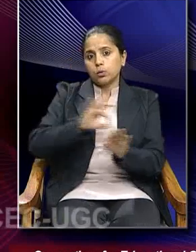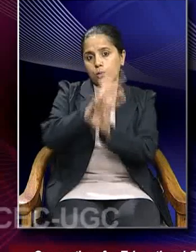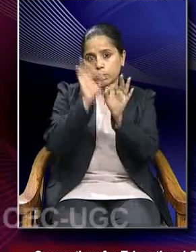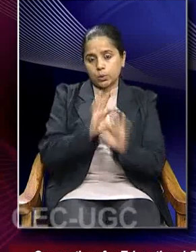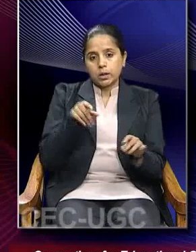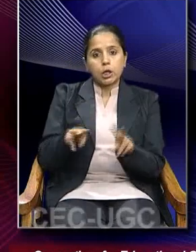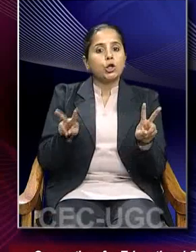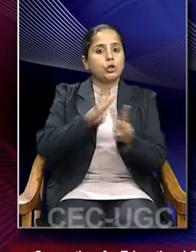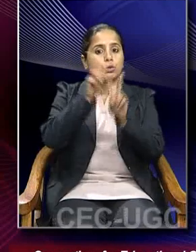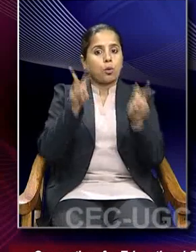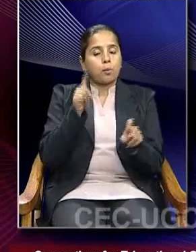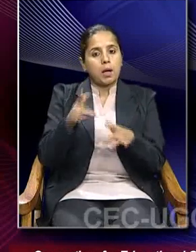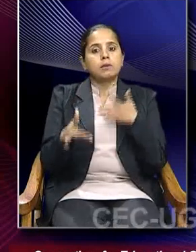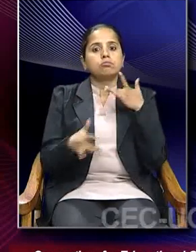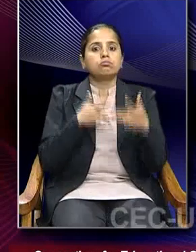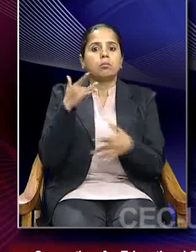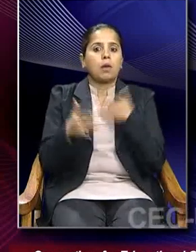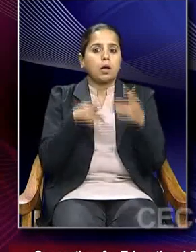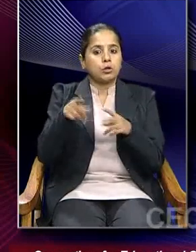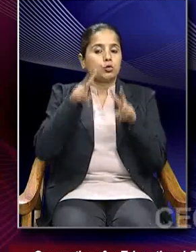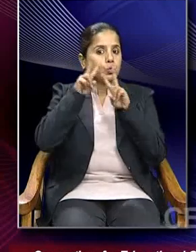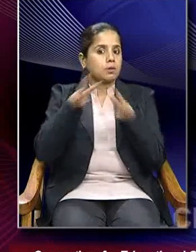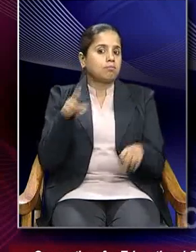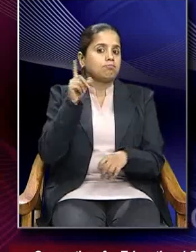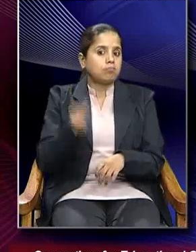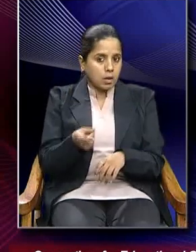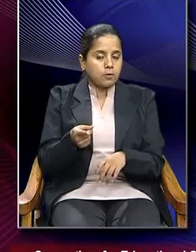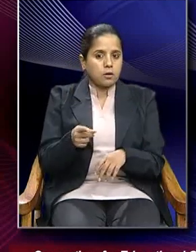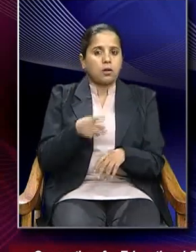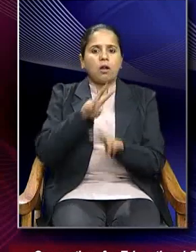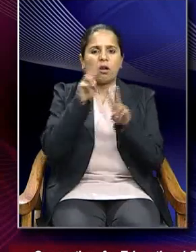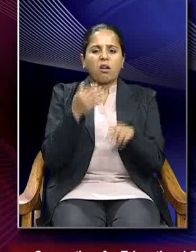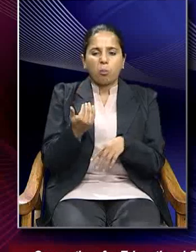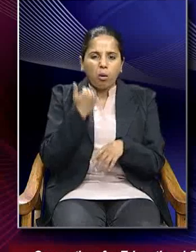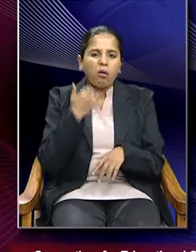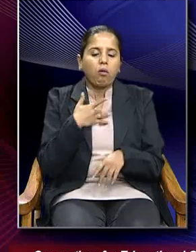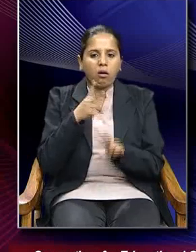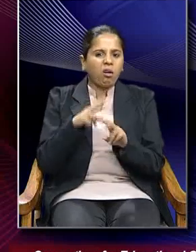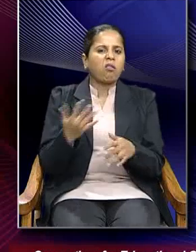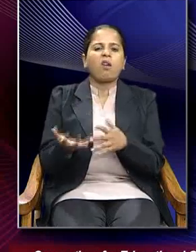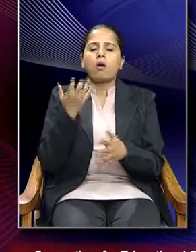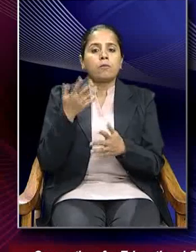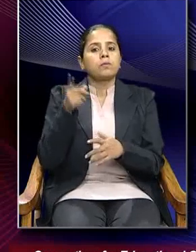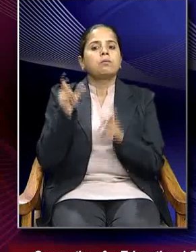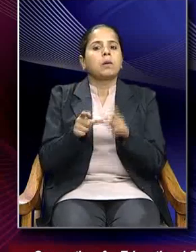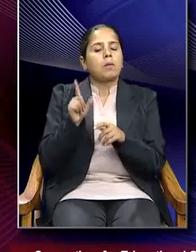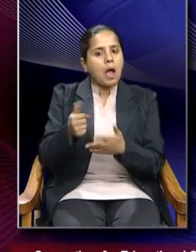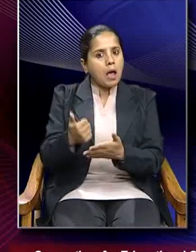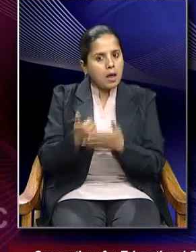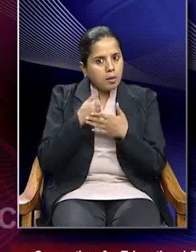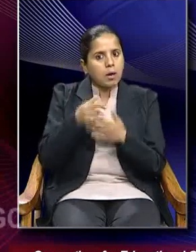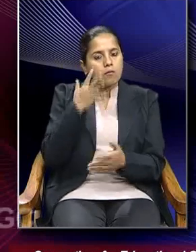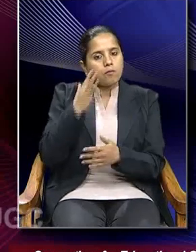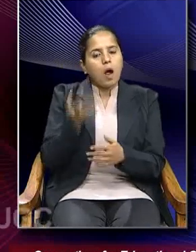that topics should inspire the researcher and help readers to find the solution. It should